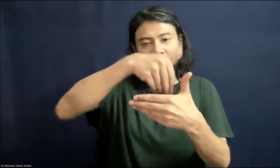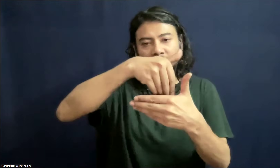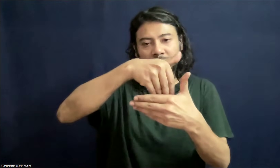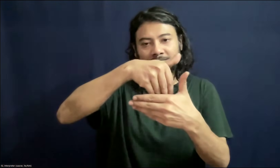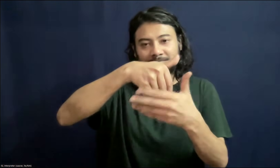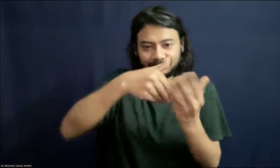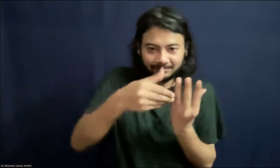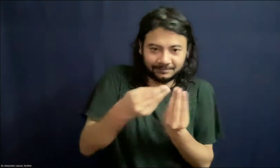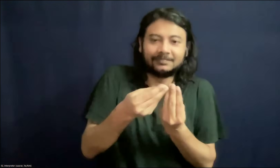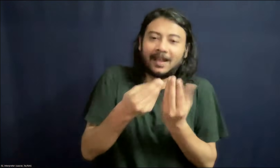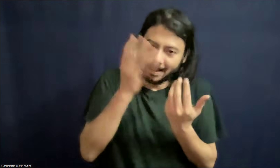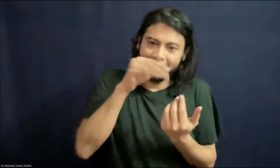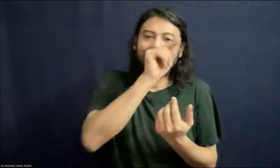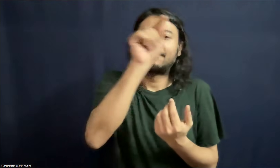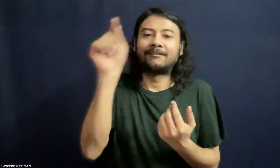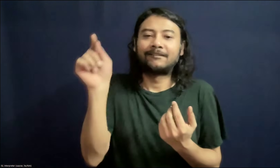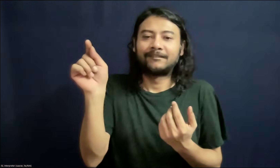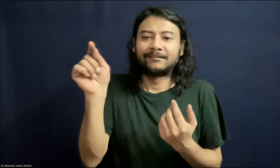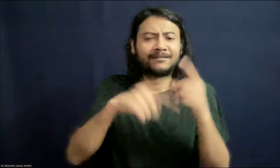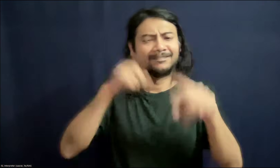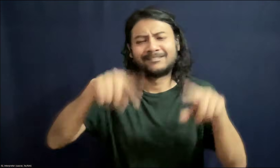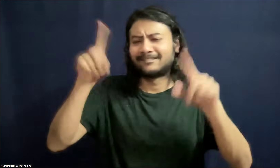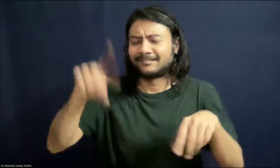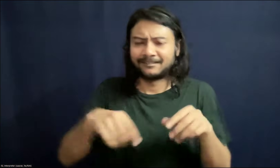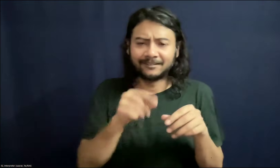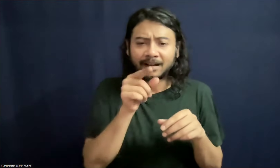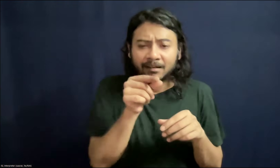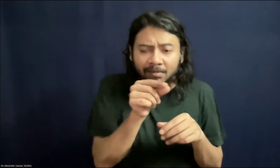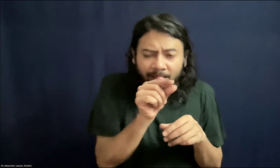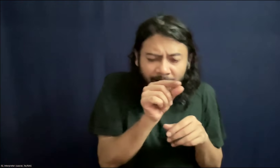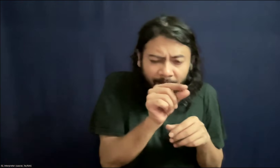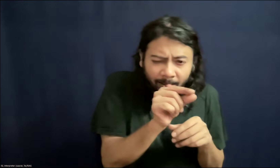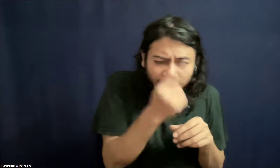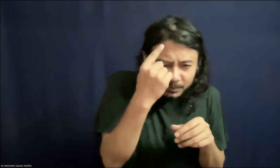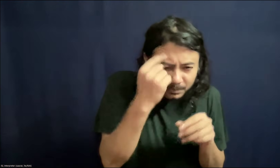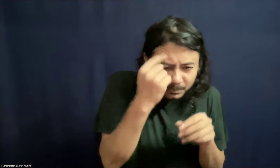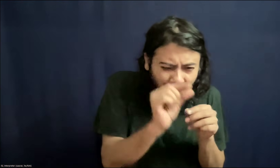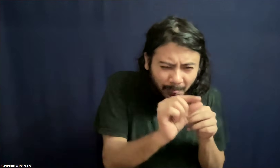Whether it is a small ant or whether it is a big elephant.